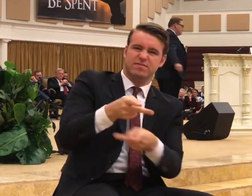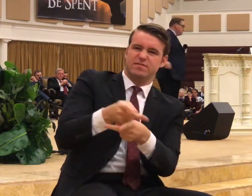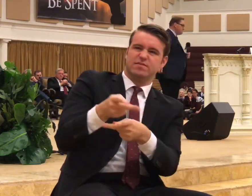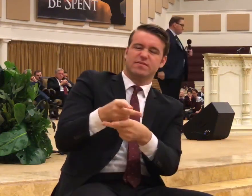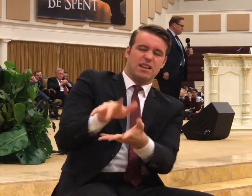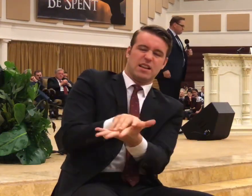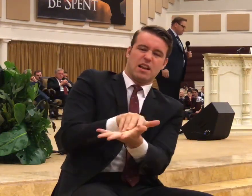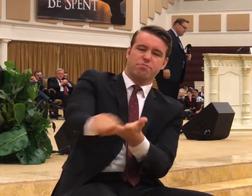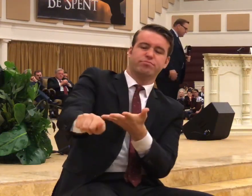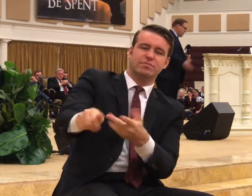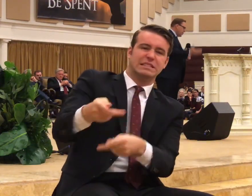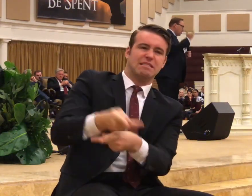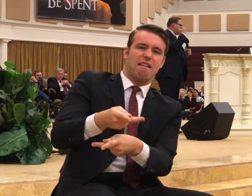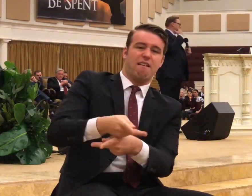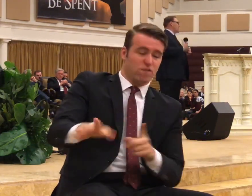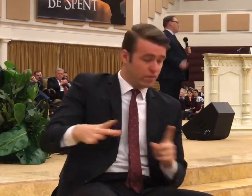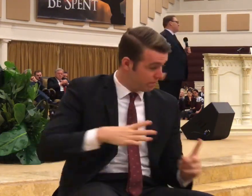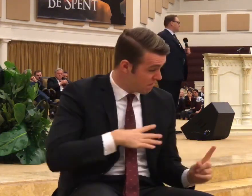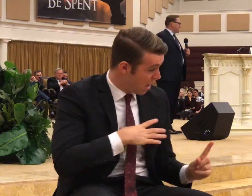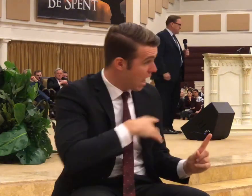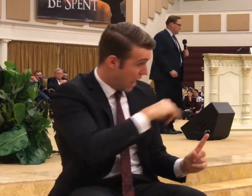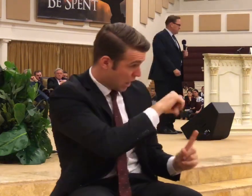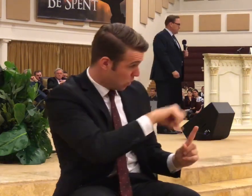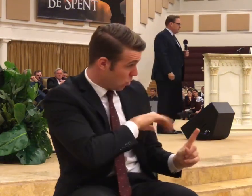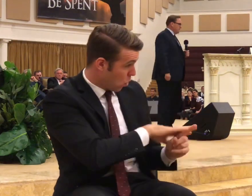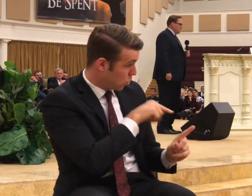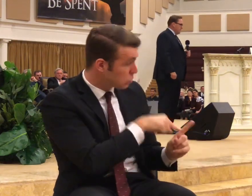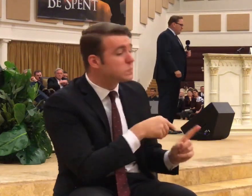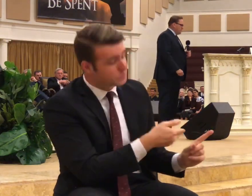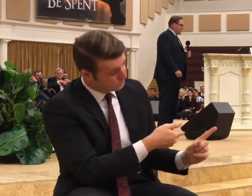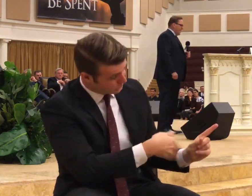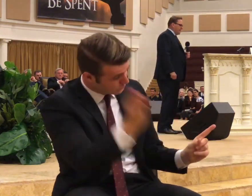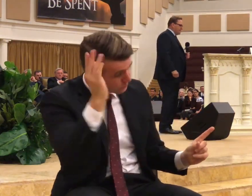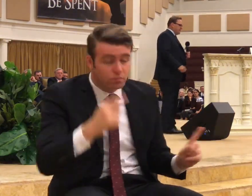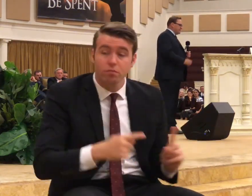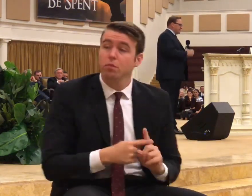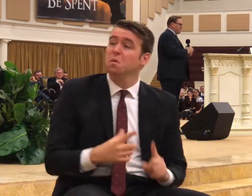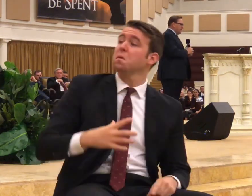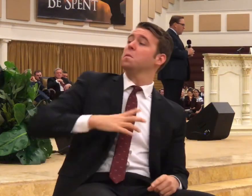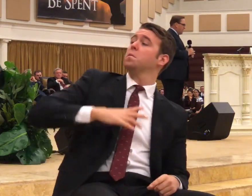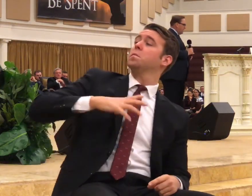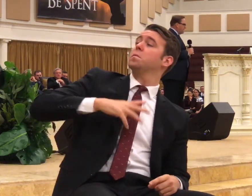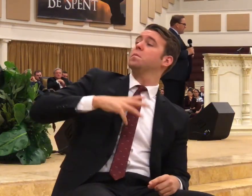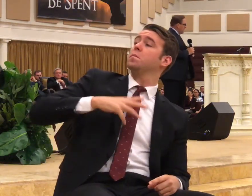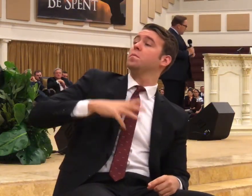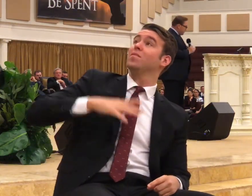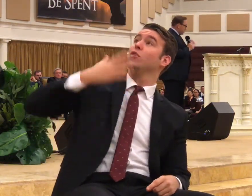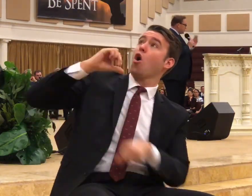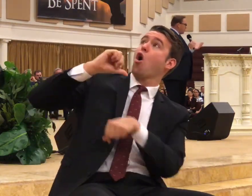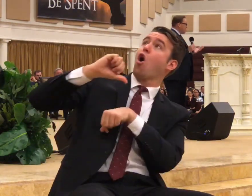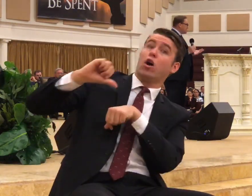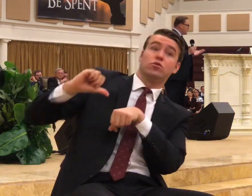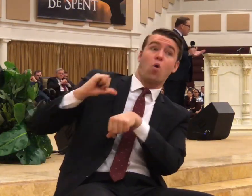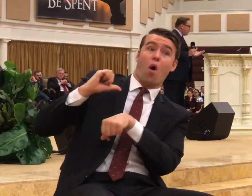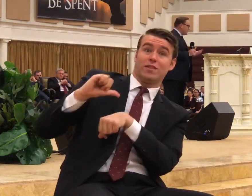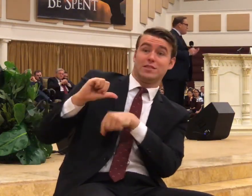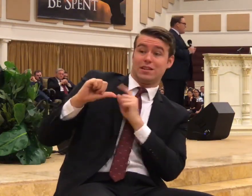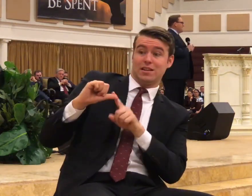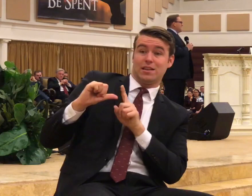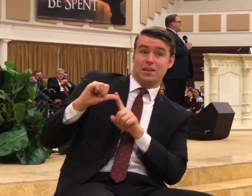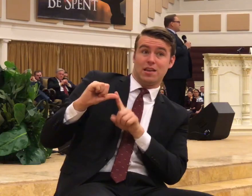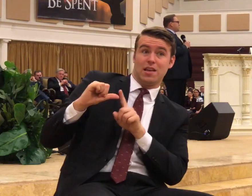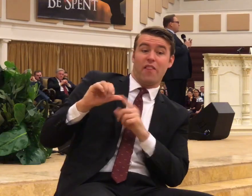all. The anointing is upon this leader. He goes out, and just as the anointing, which destroys the